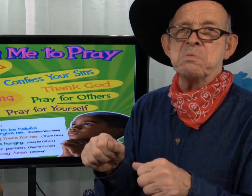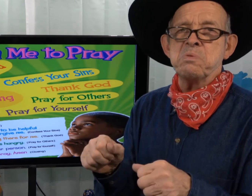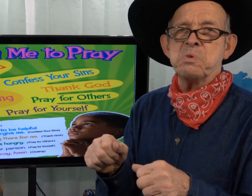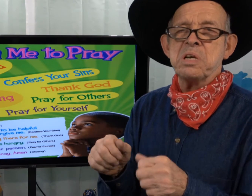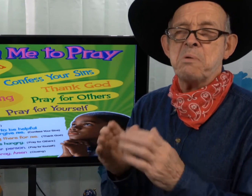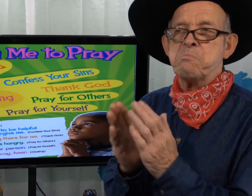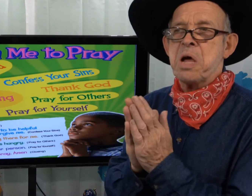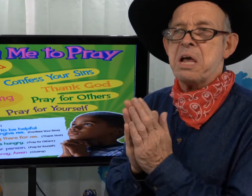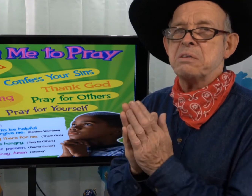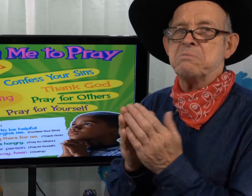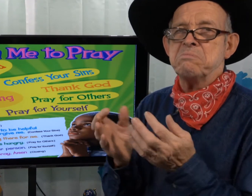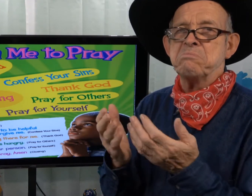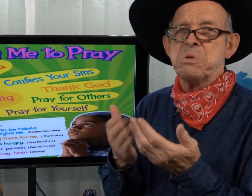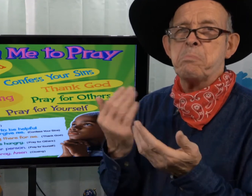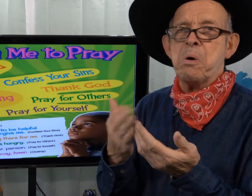You can't pray, super.